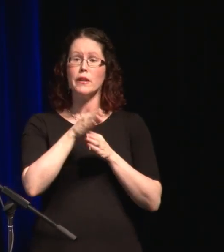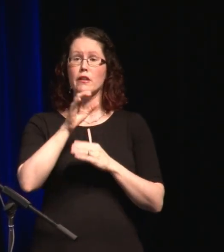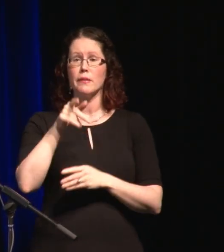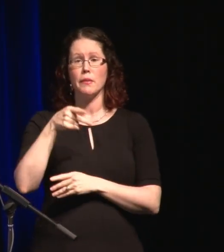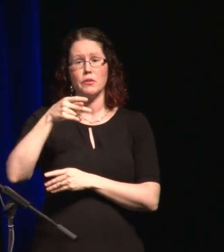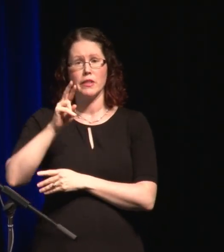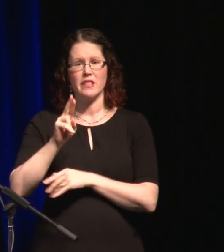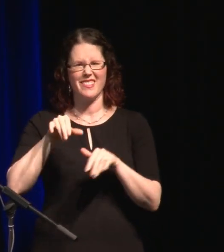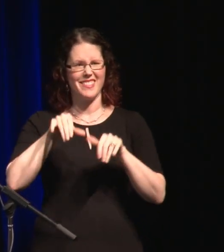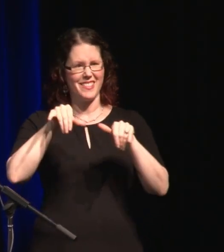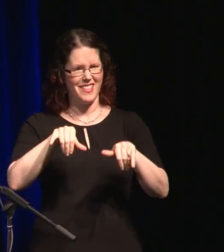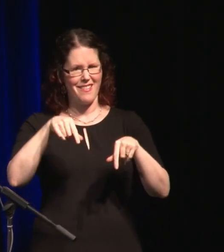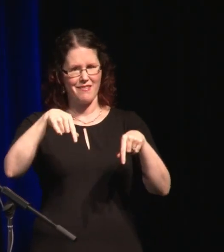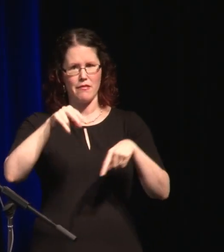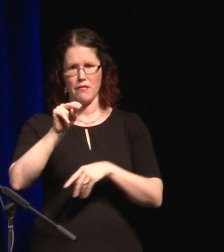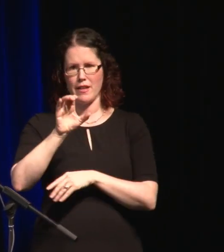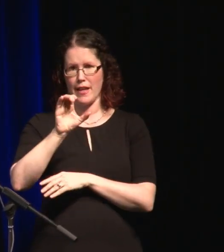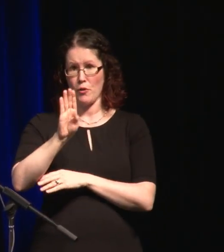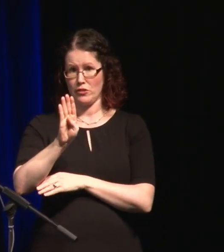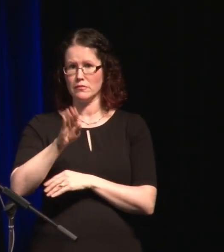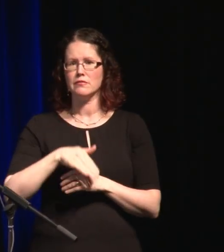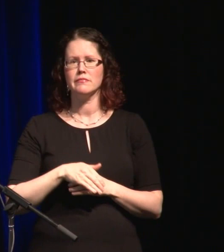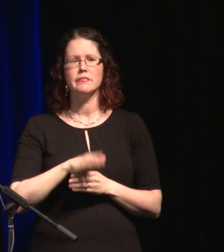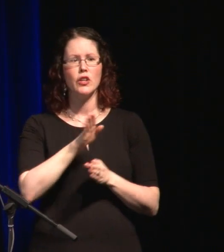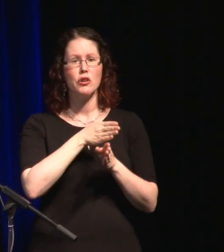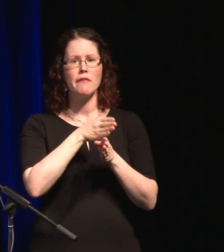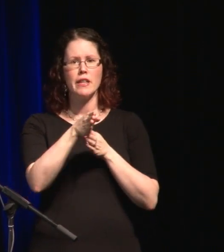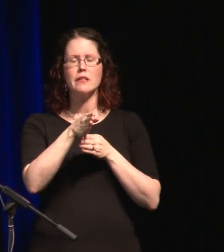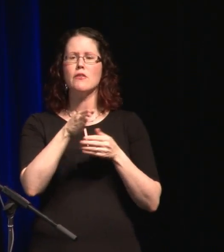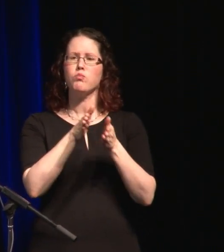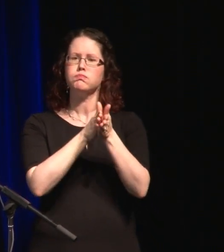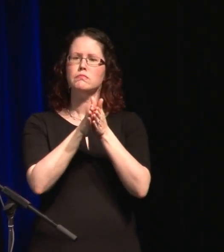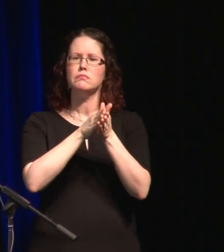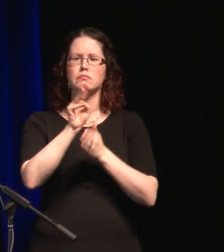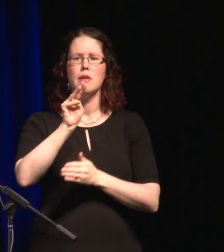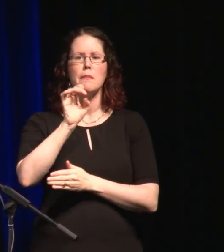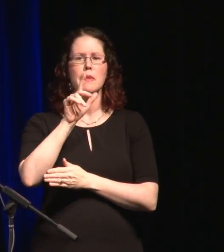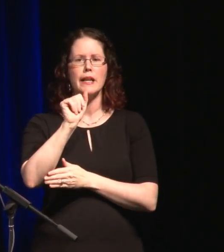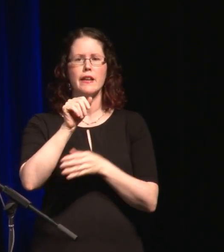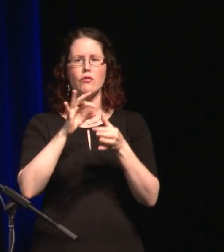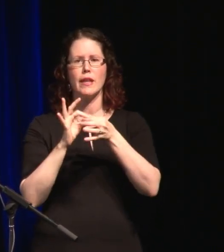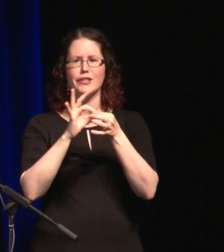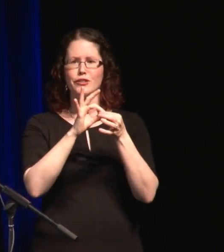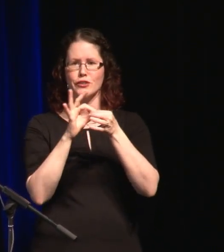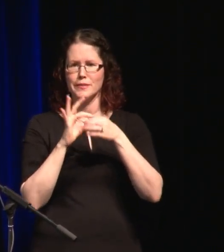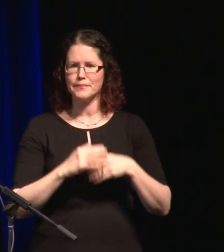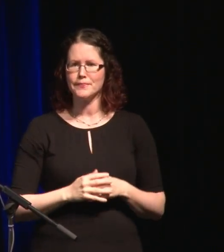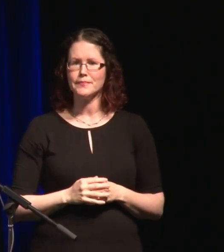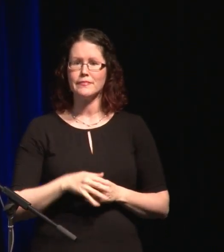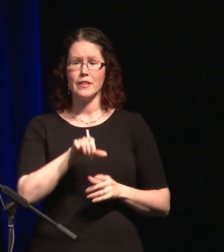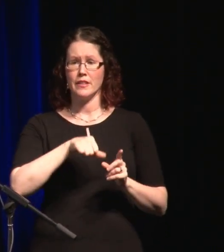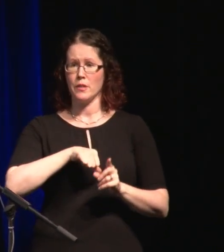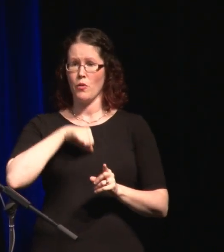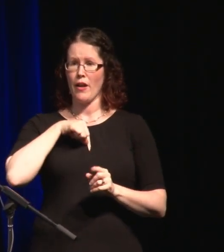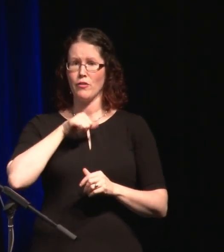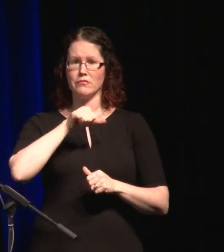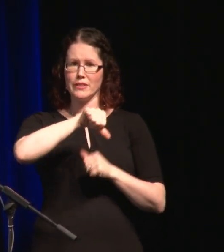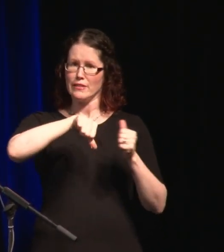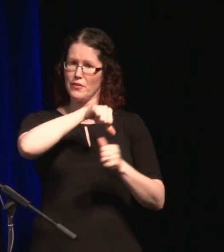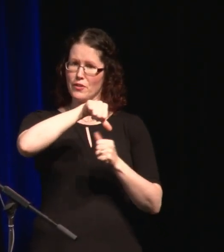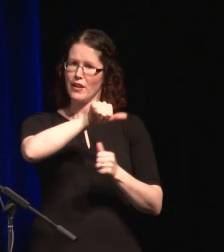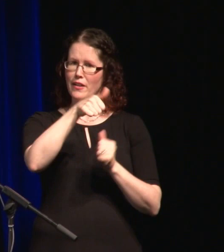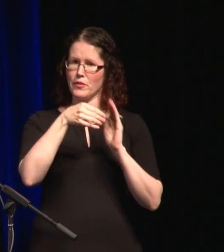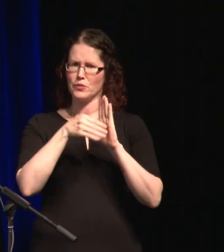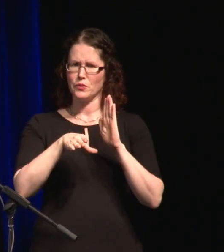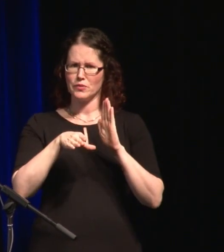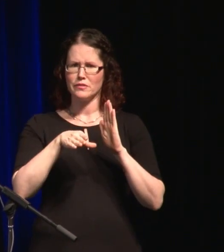Breton. She's interested in many facets of her field, especially media relations. Lindsay is proud of her fellow students and is thankful for the guidance